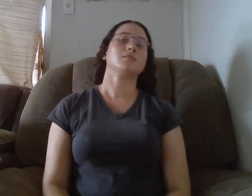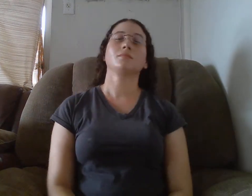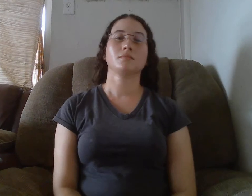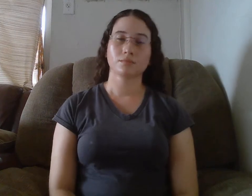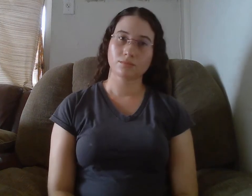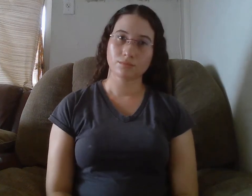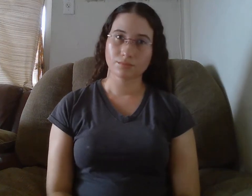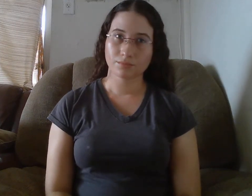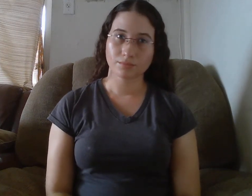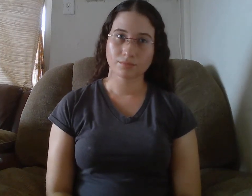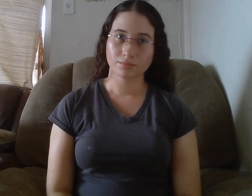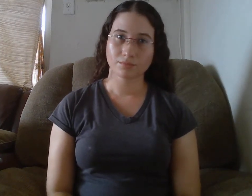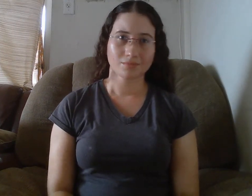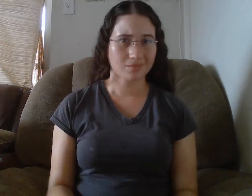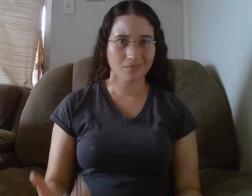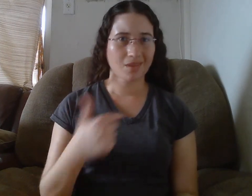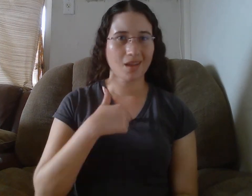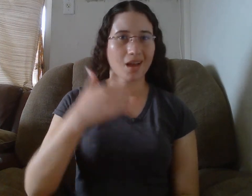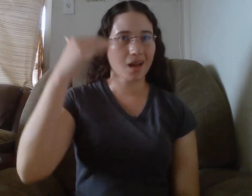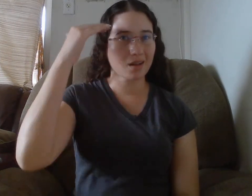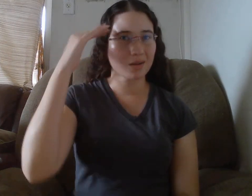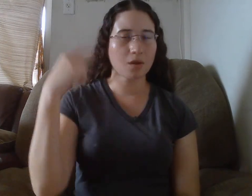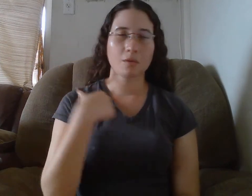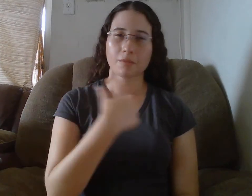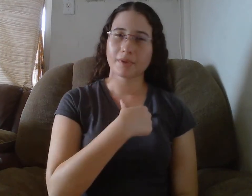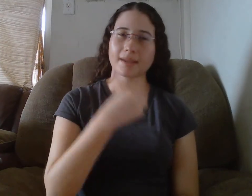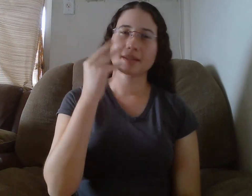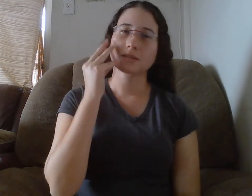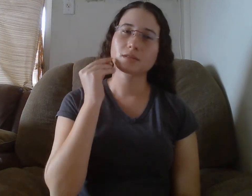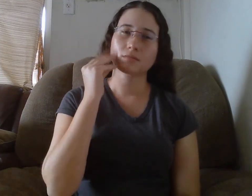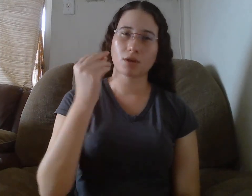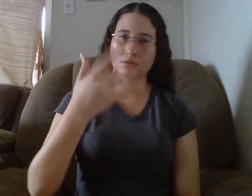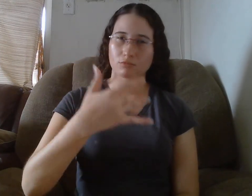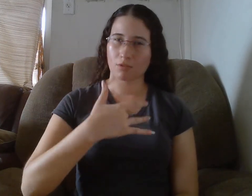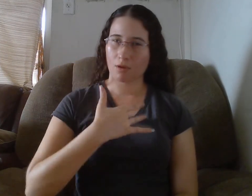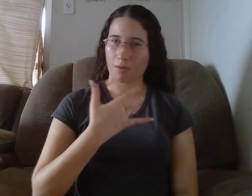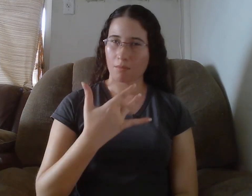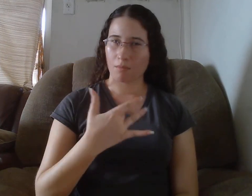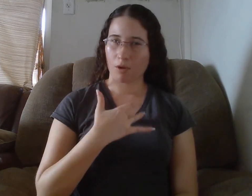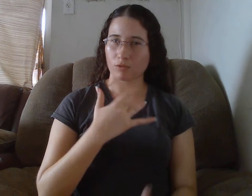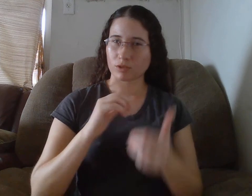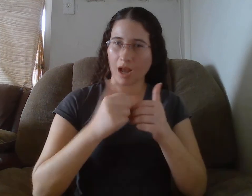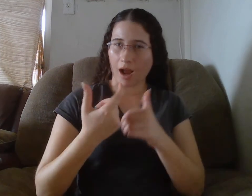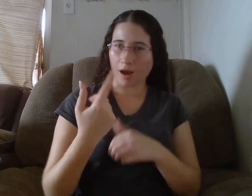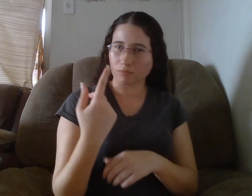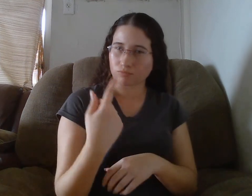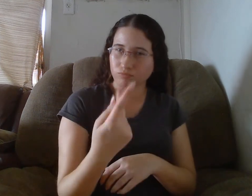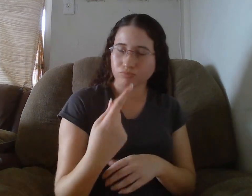So I wrote that we experience emotions because of our interaction with food, not just the social